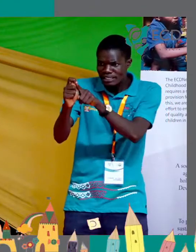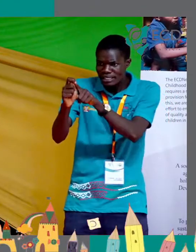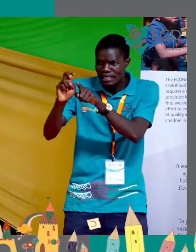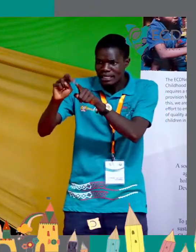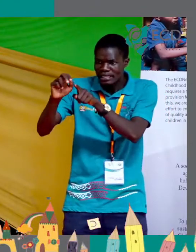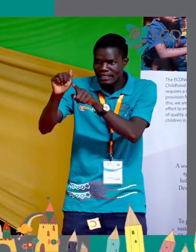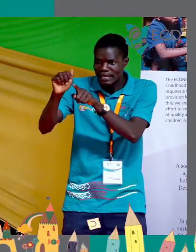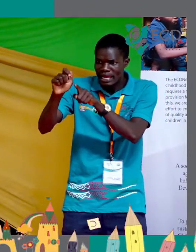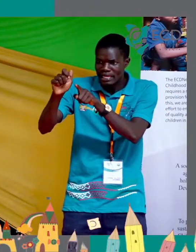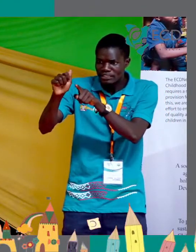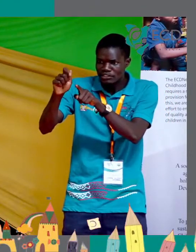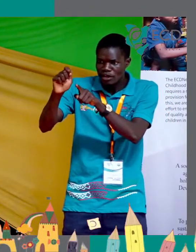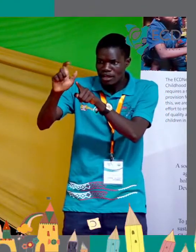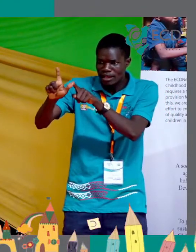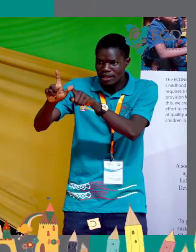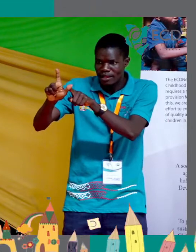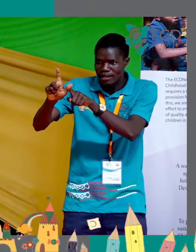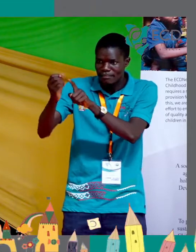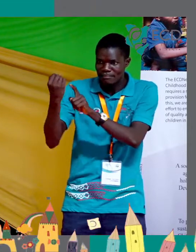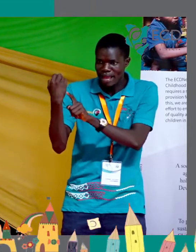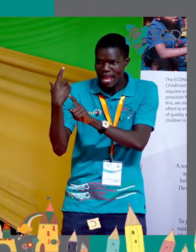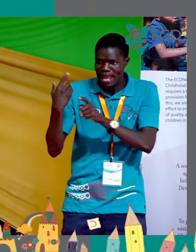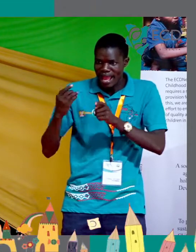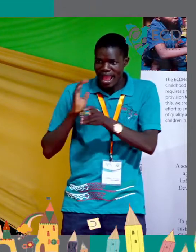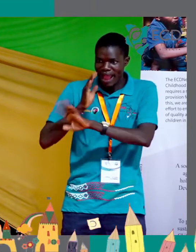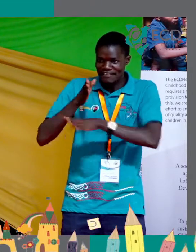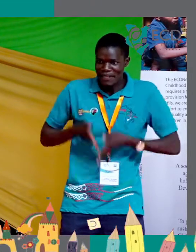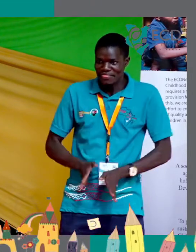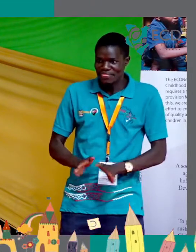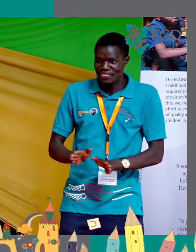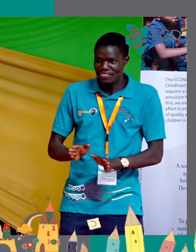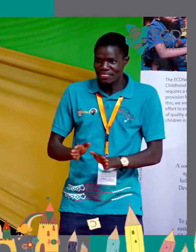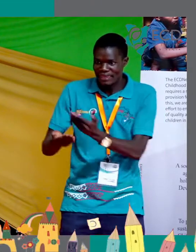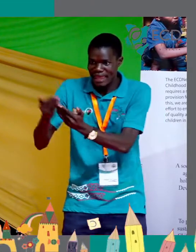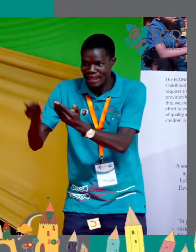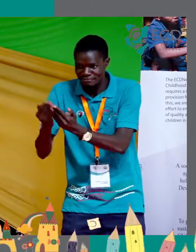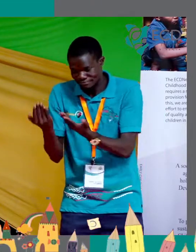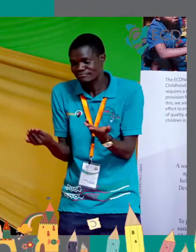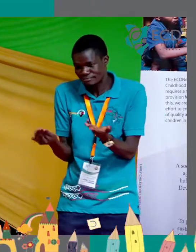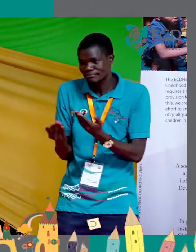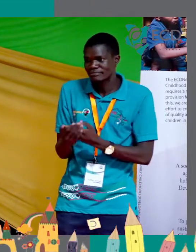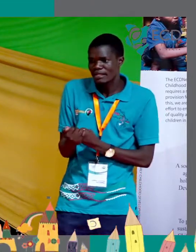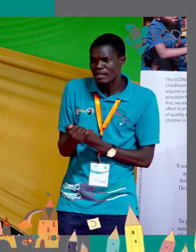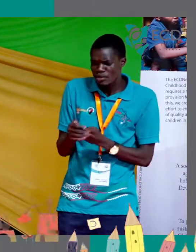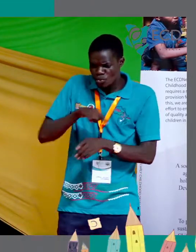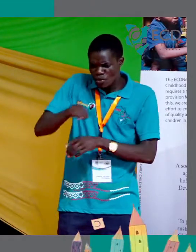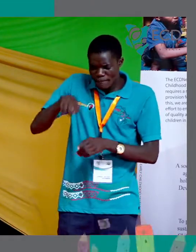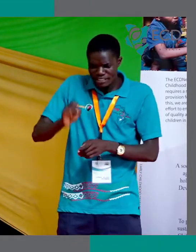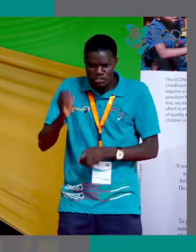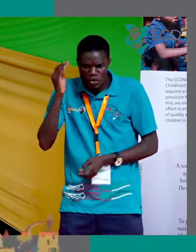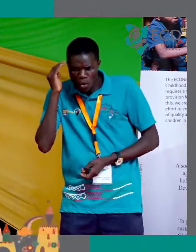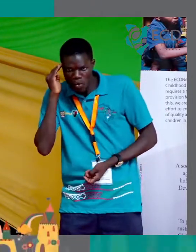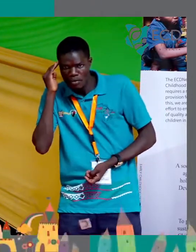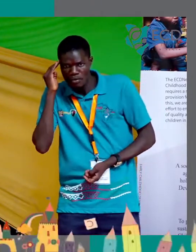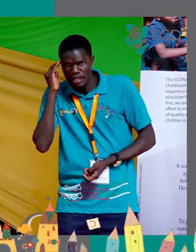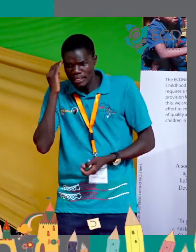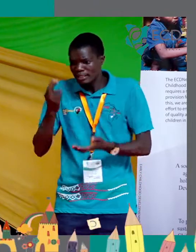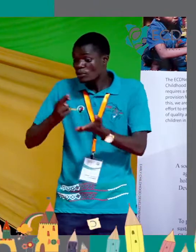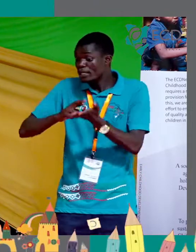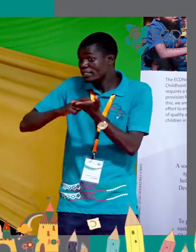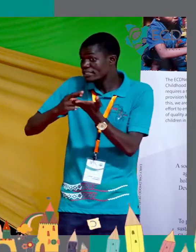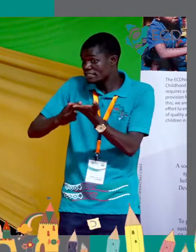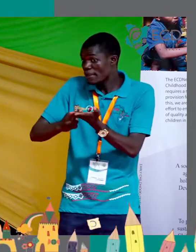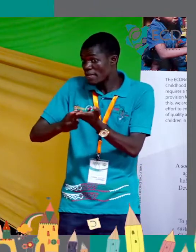process of establishing safe spaces for the children. We ensure that there's registration of these children,